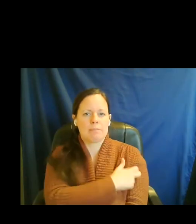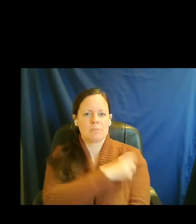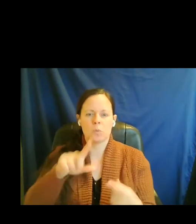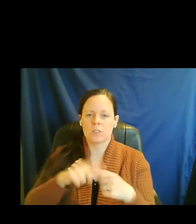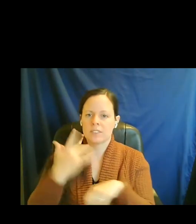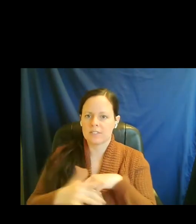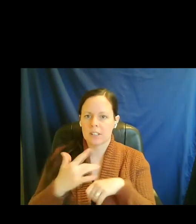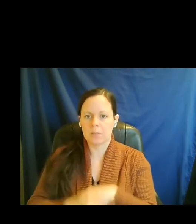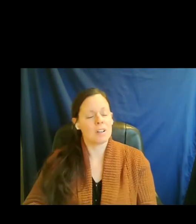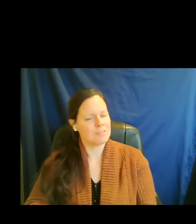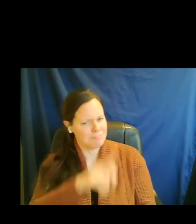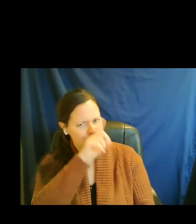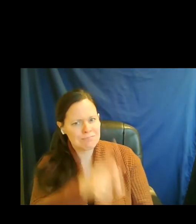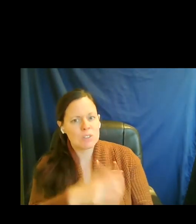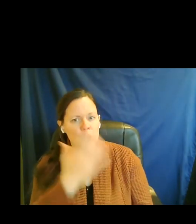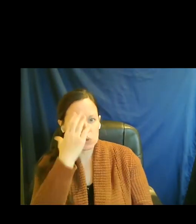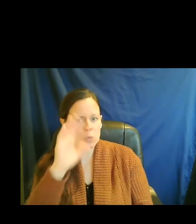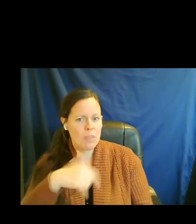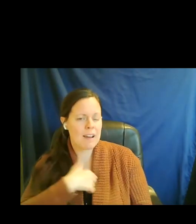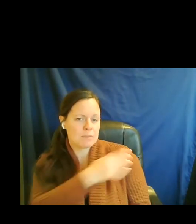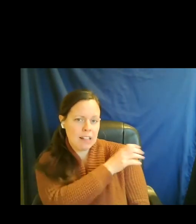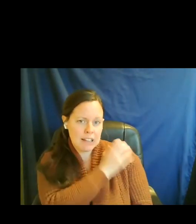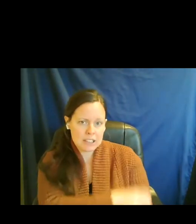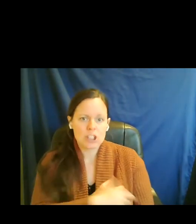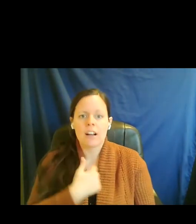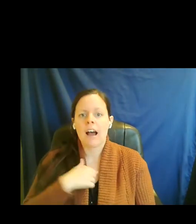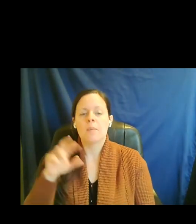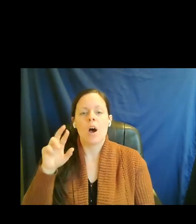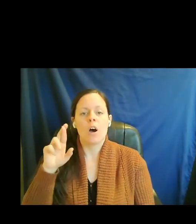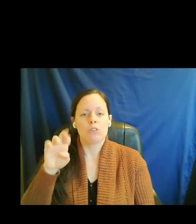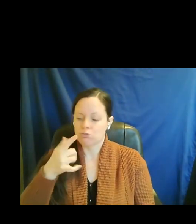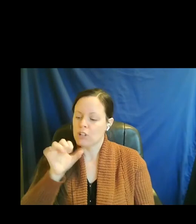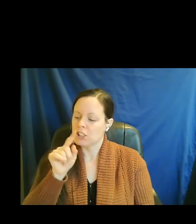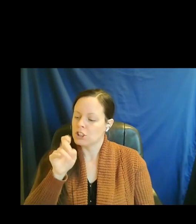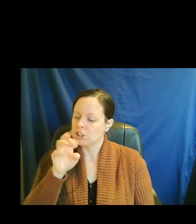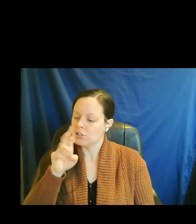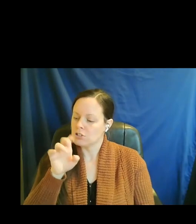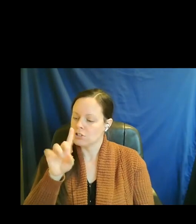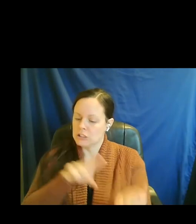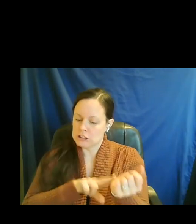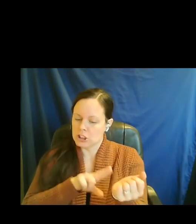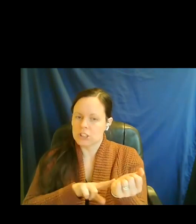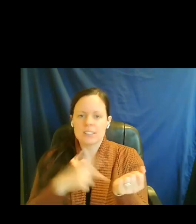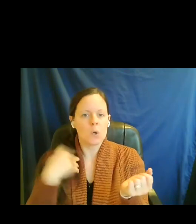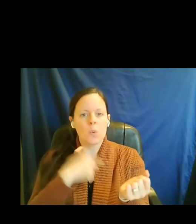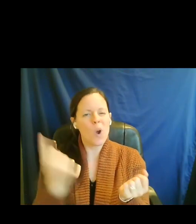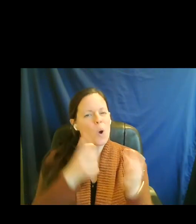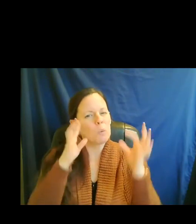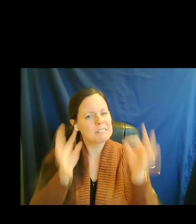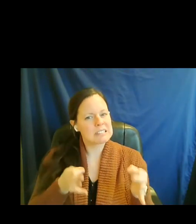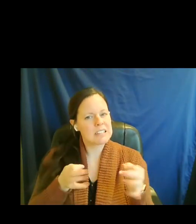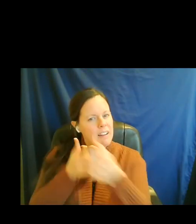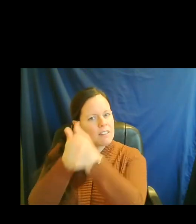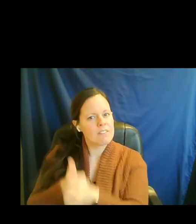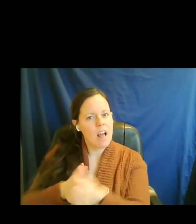bet. I'm a clinician. I'm a registered nurse, and we make every decision based off of scientific